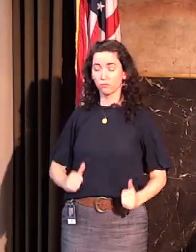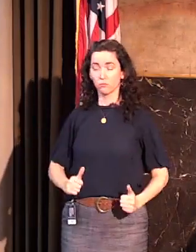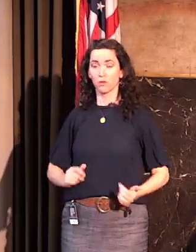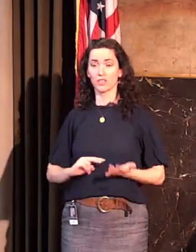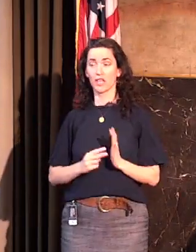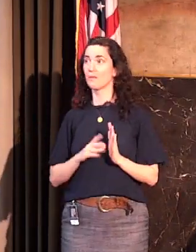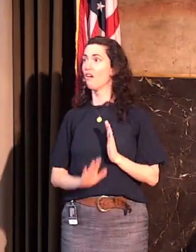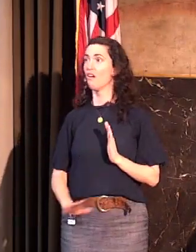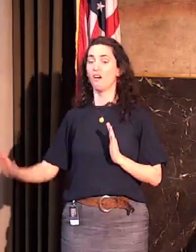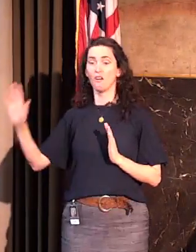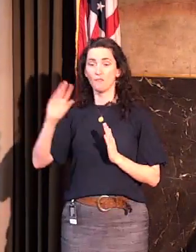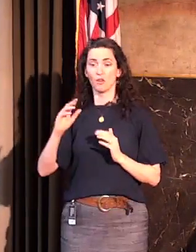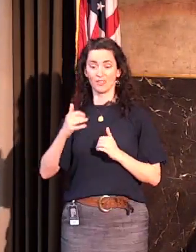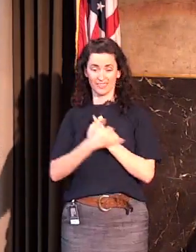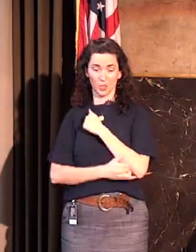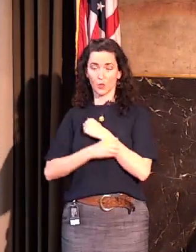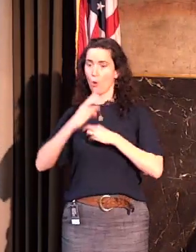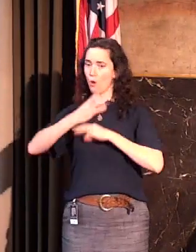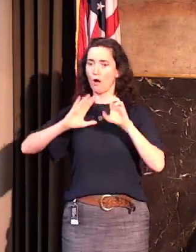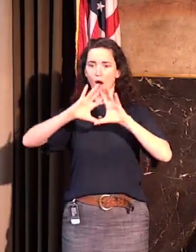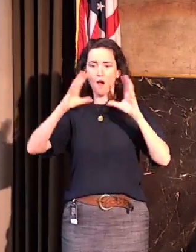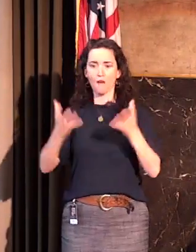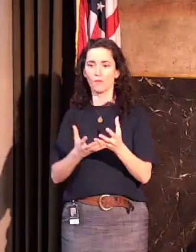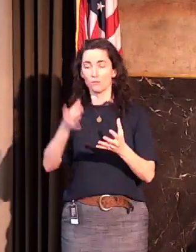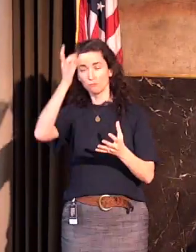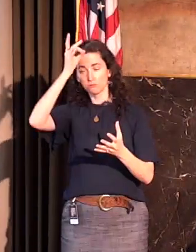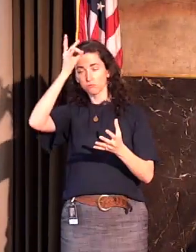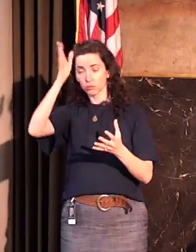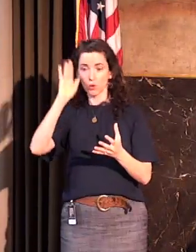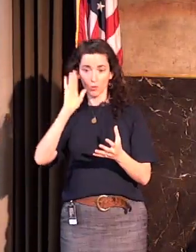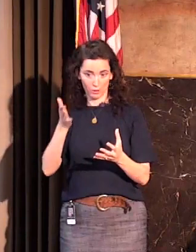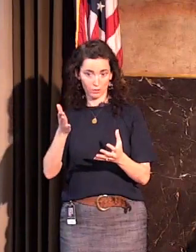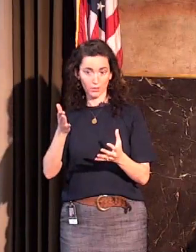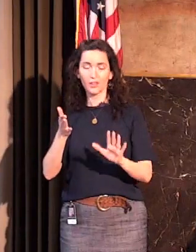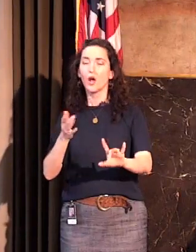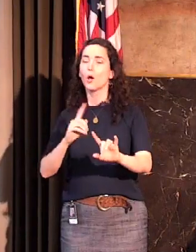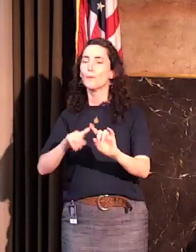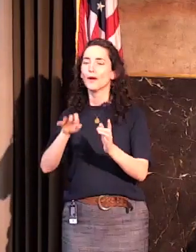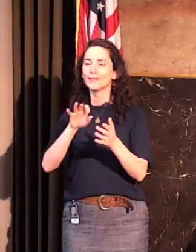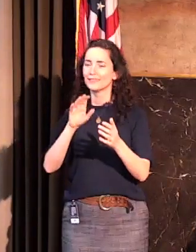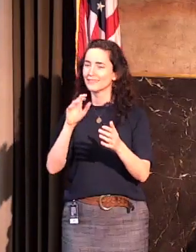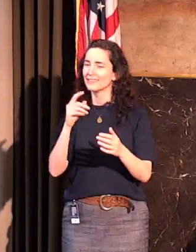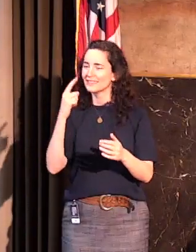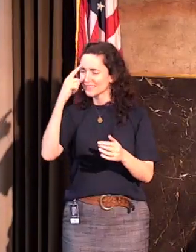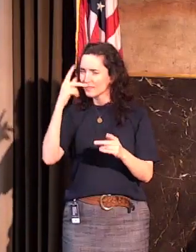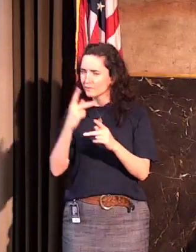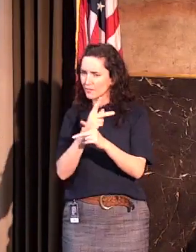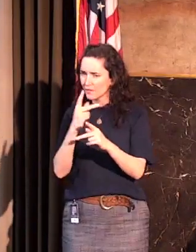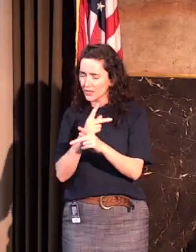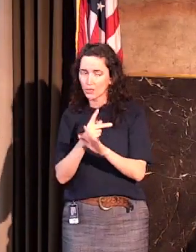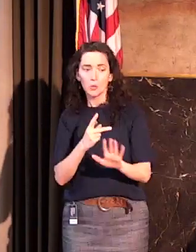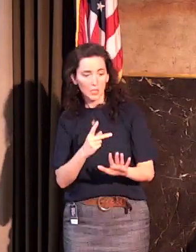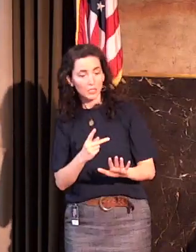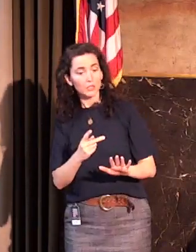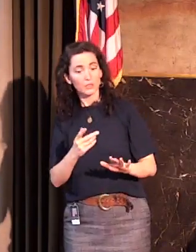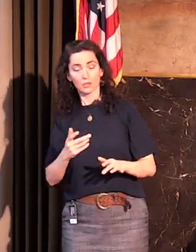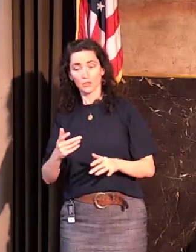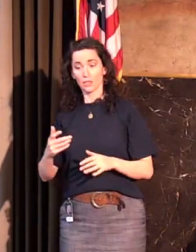the country and around the world. But it is simple math. Even if it is less virulent, and it